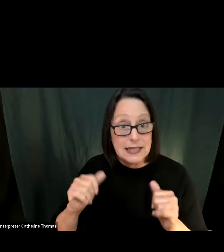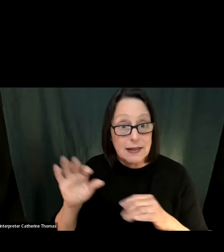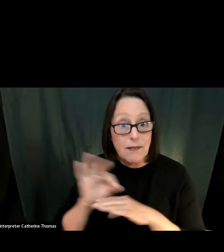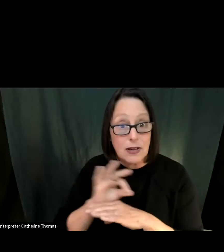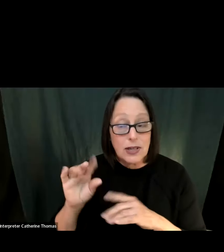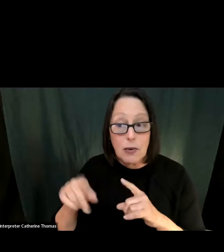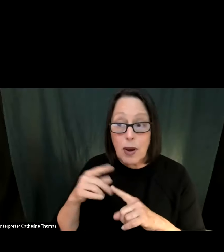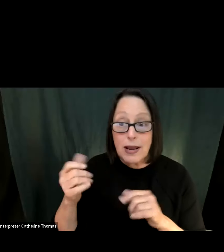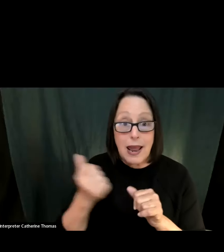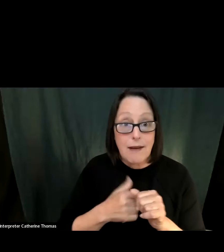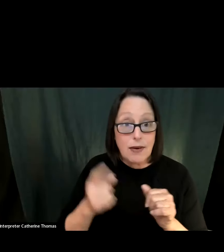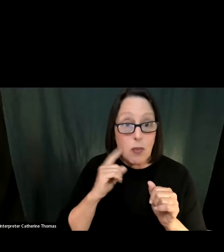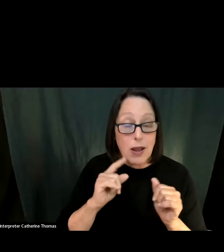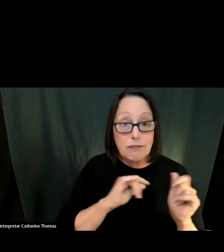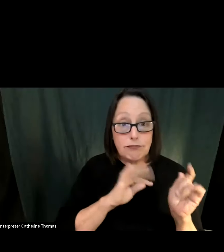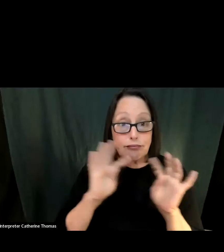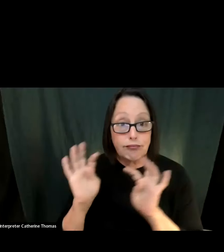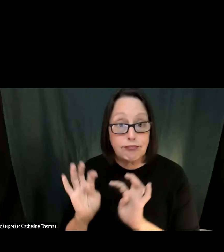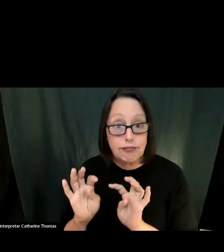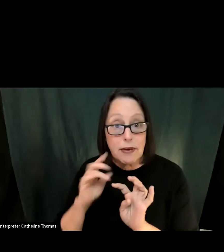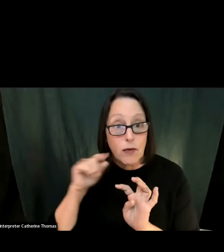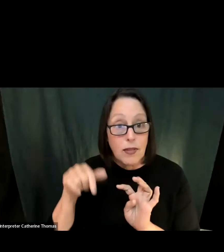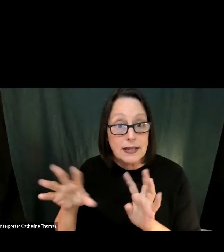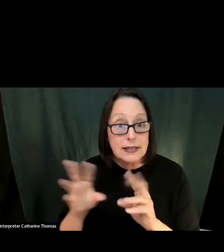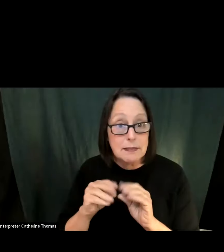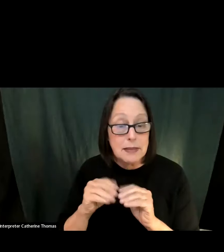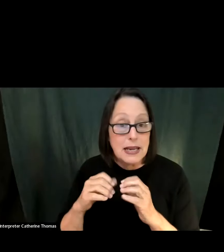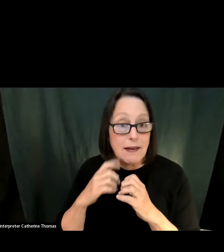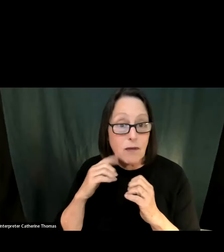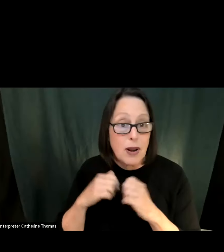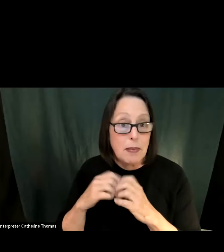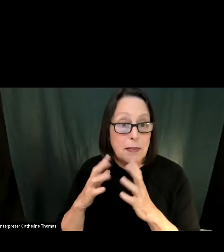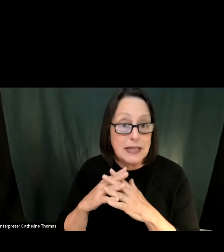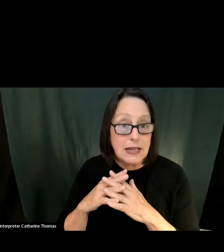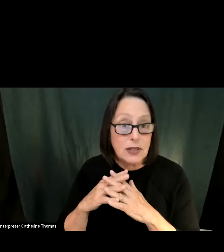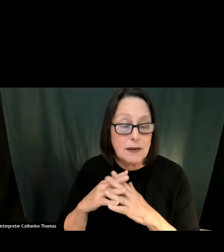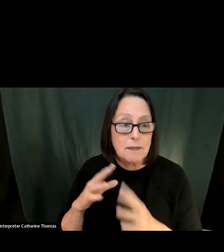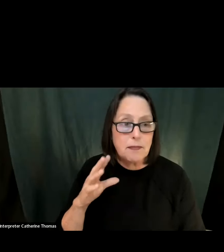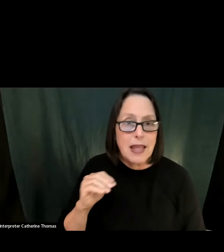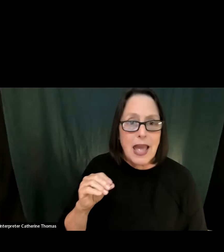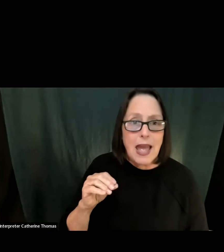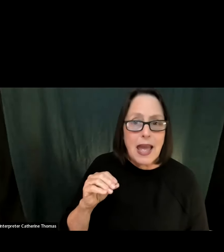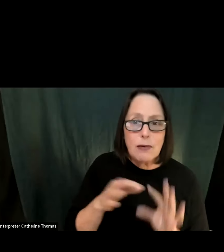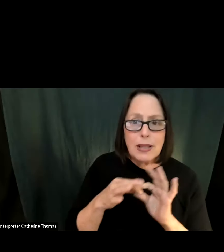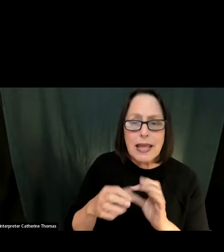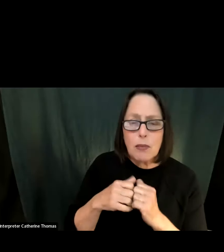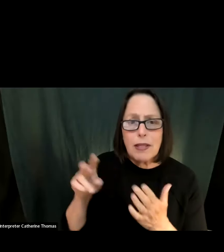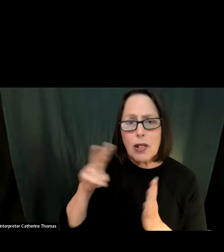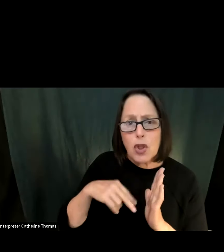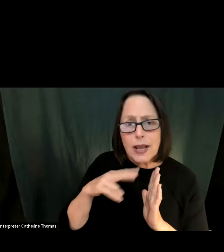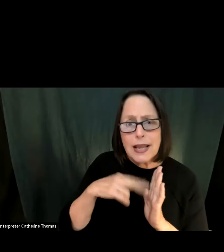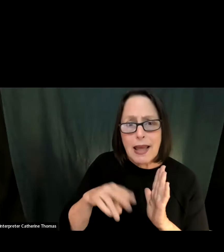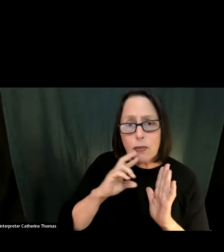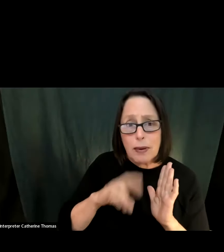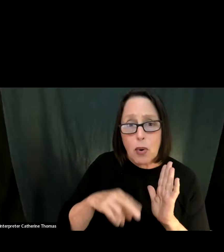everybody's basically sitting in this implementation meeting. And in terms of looking at the reports that I just